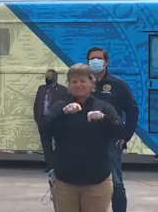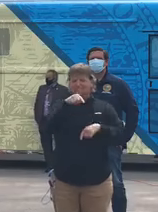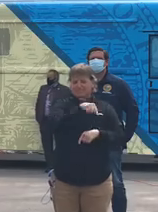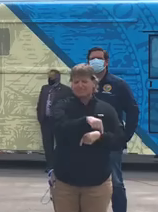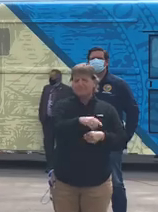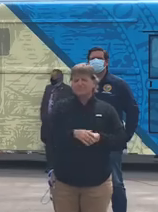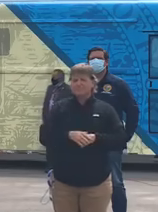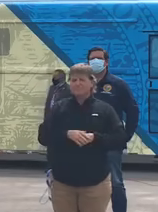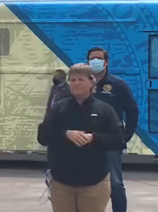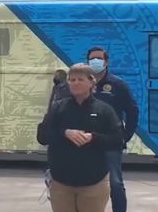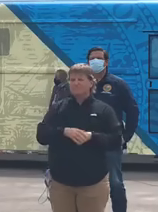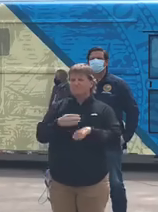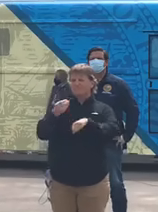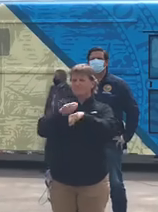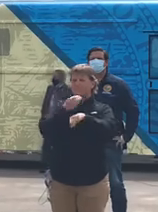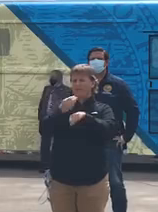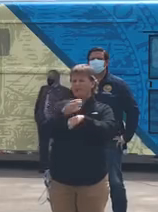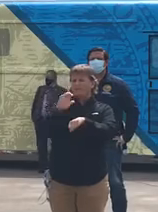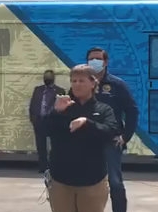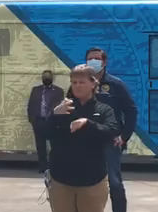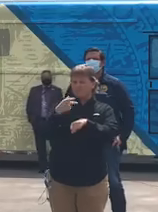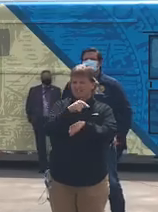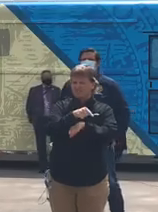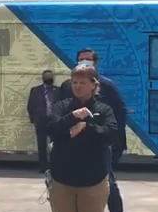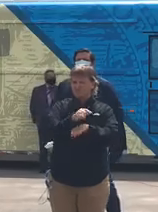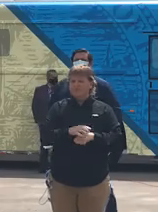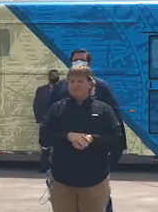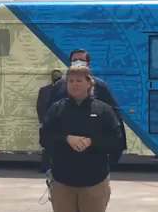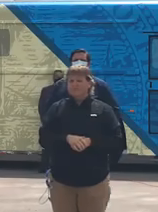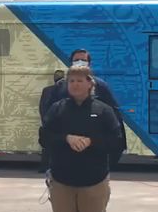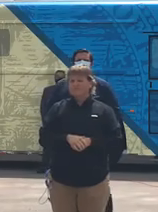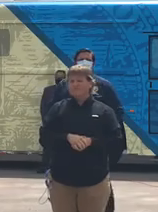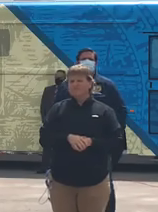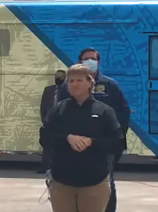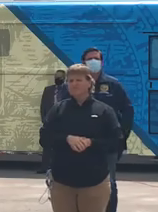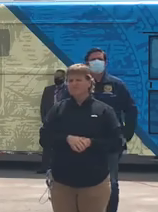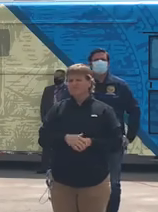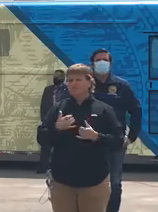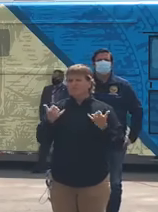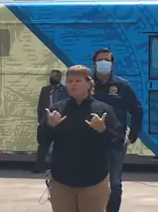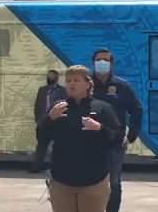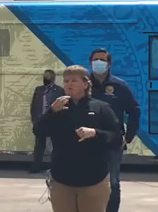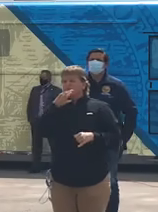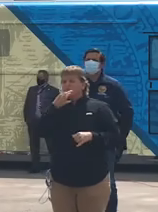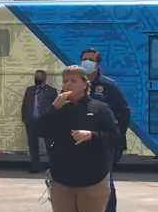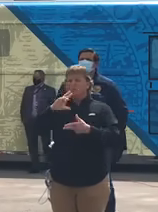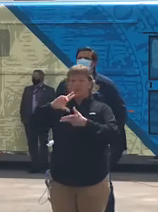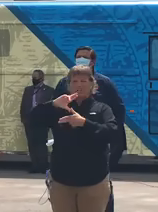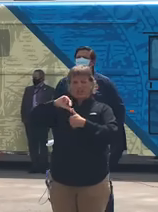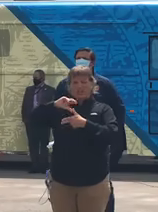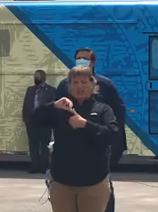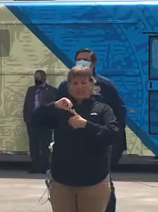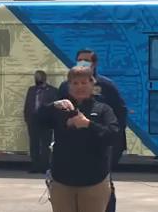leadership. And obviously, as we get into hurricane season, we are continuing, obviously, to look